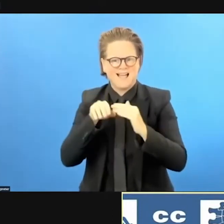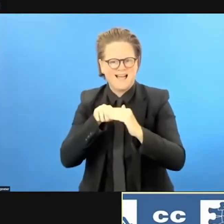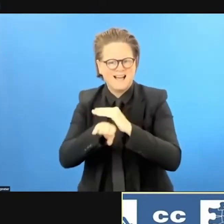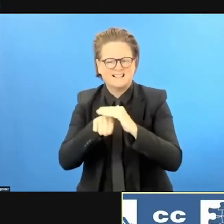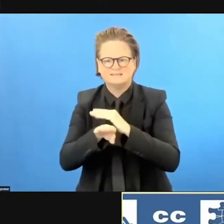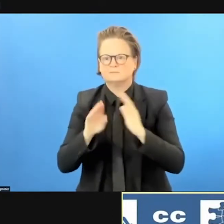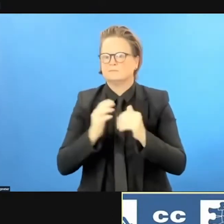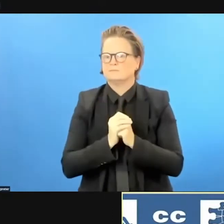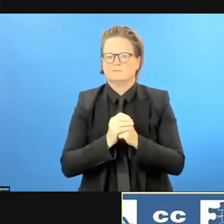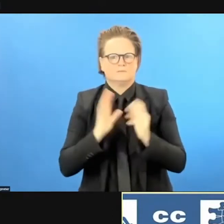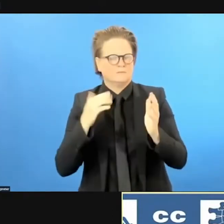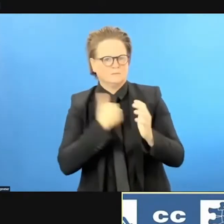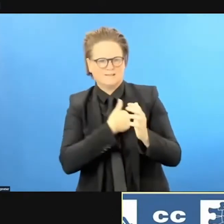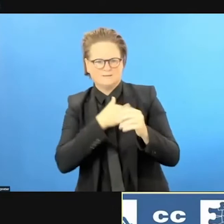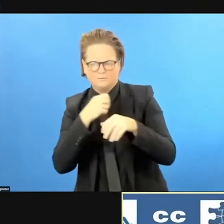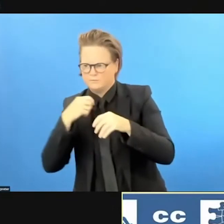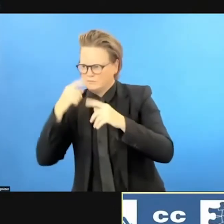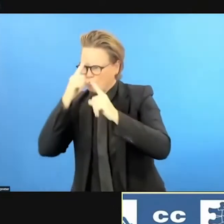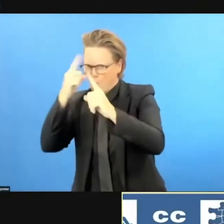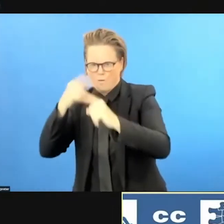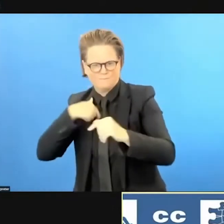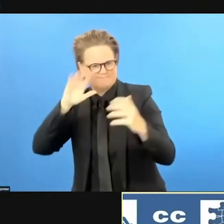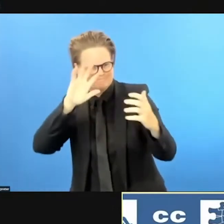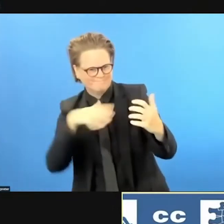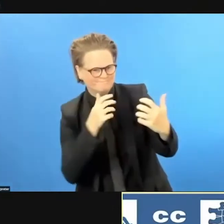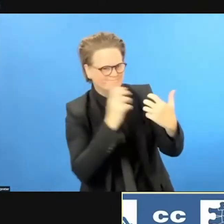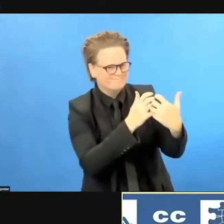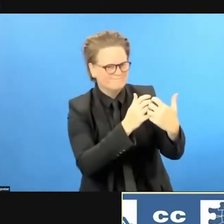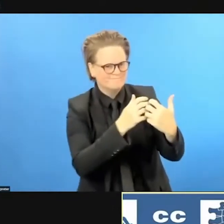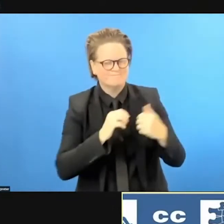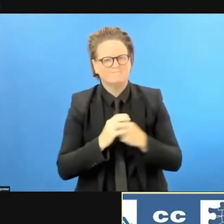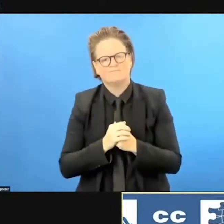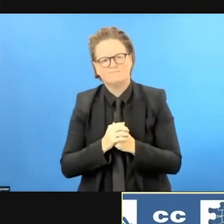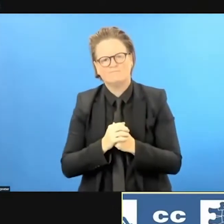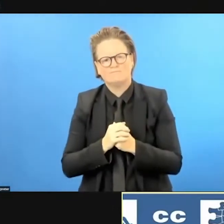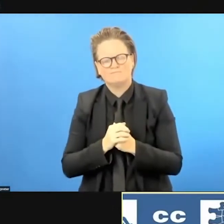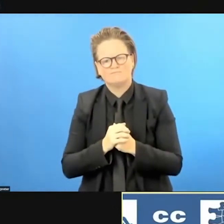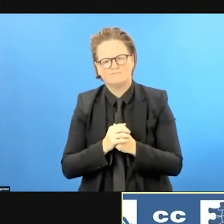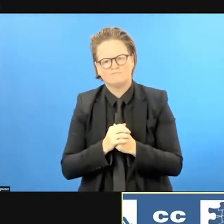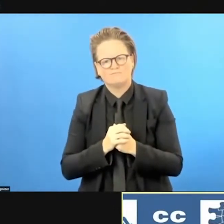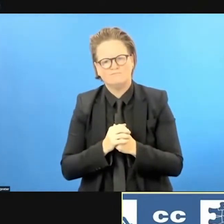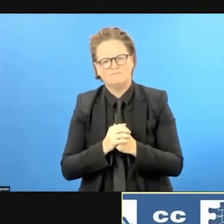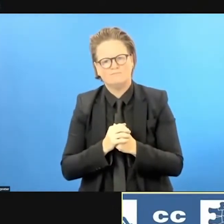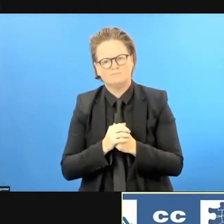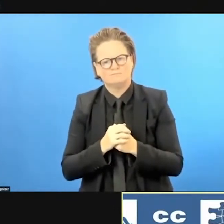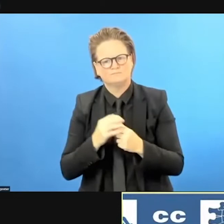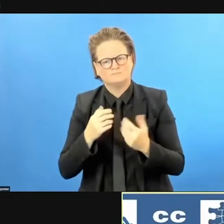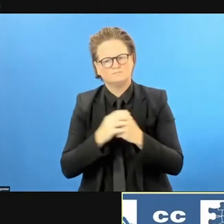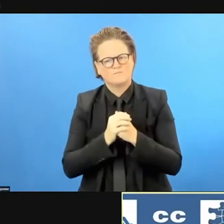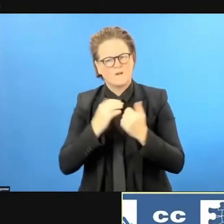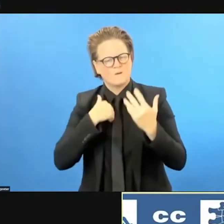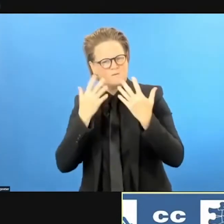looking at how can we be the most responsive as we can be to folks who